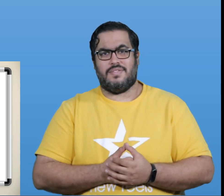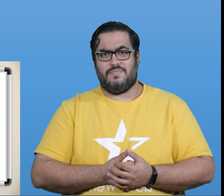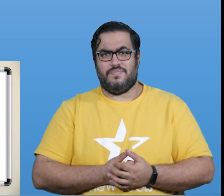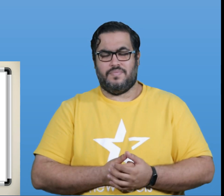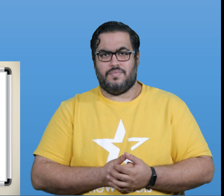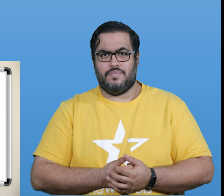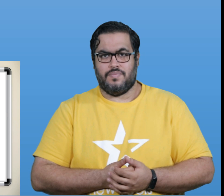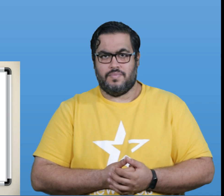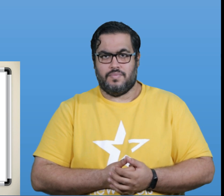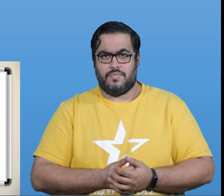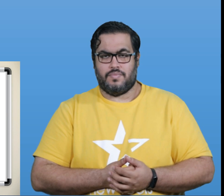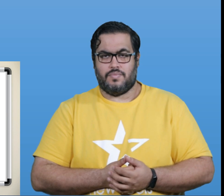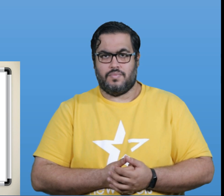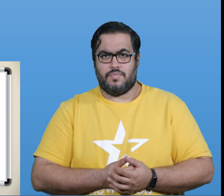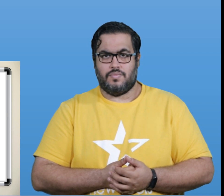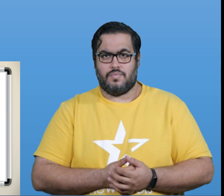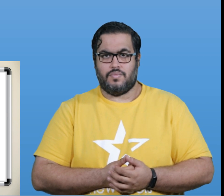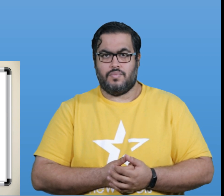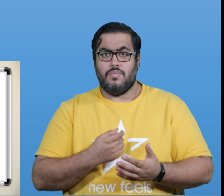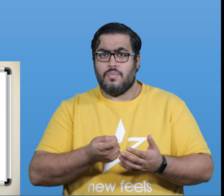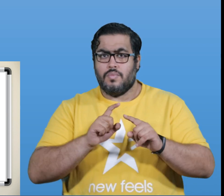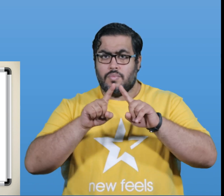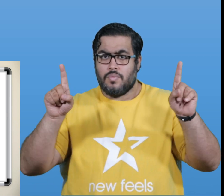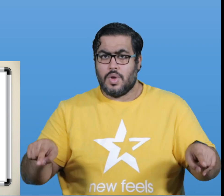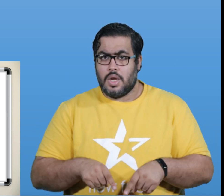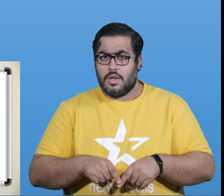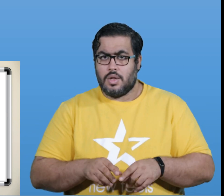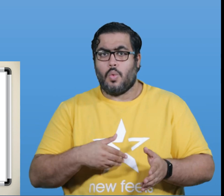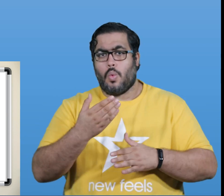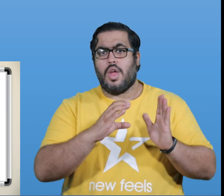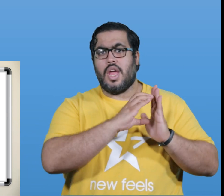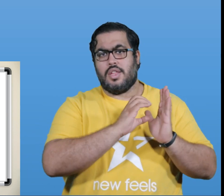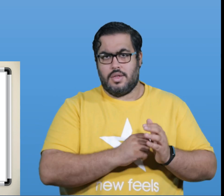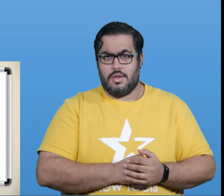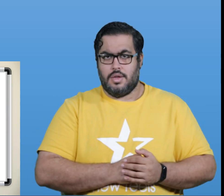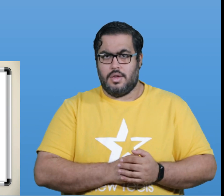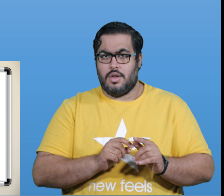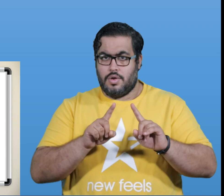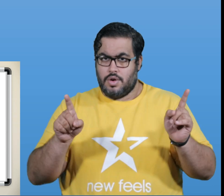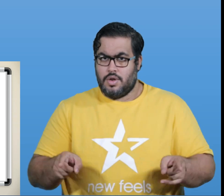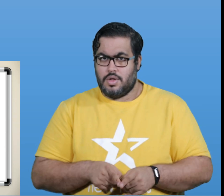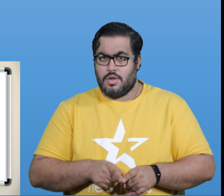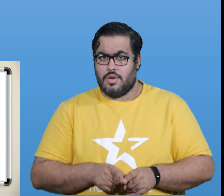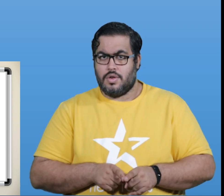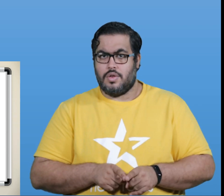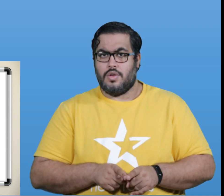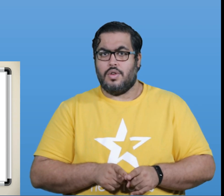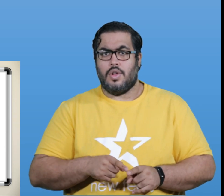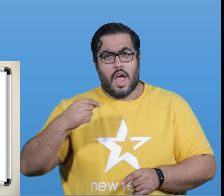have a writing, we have an outline and an essay. For the outline, we write the bullet point format to brainstorm and write the